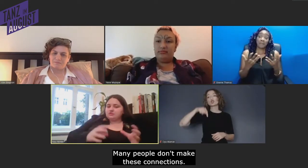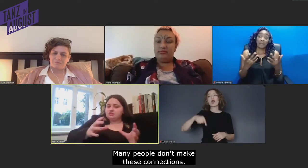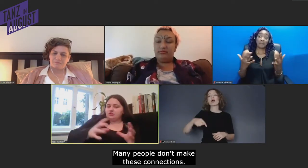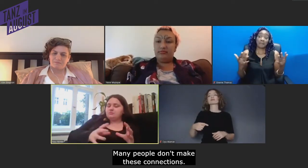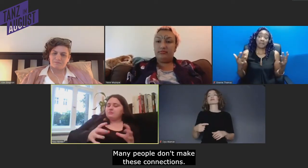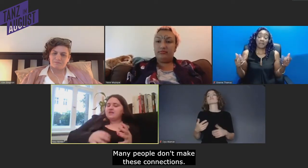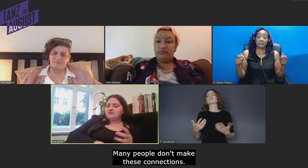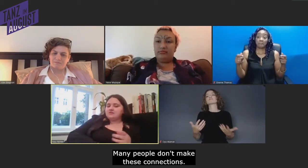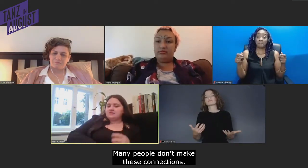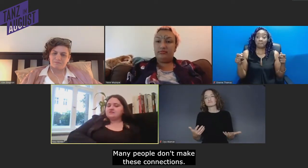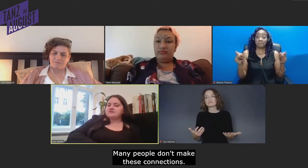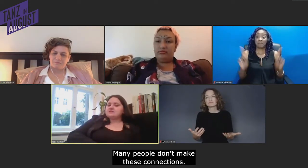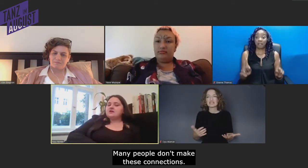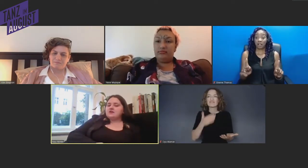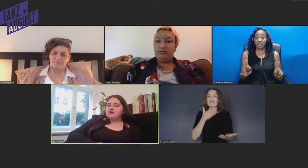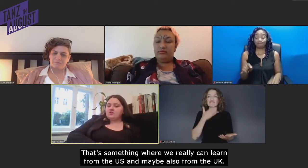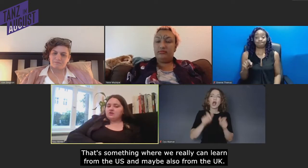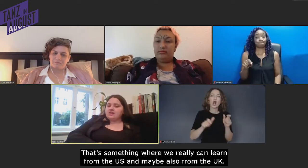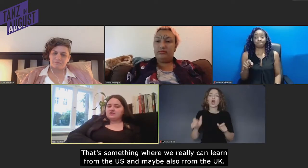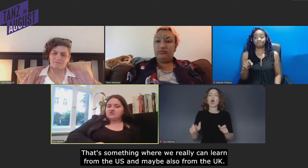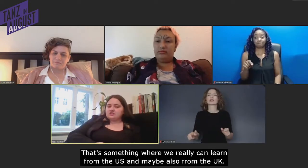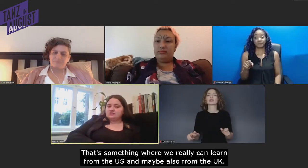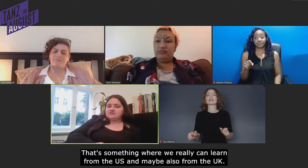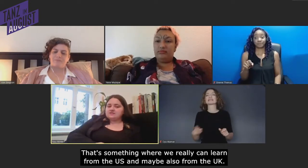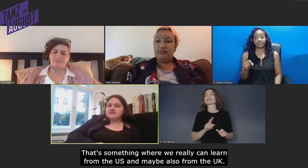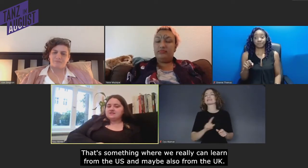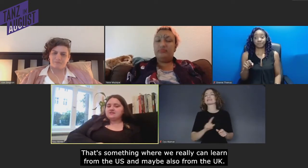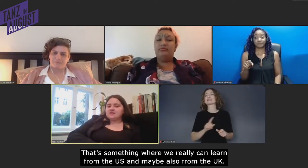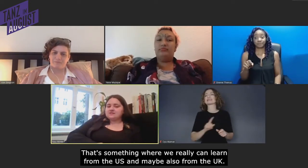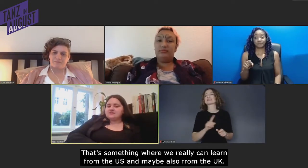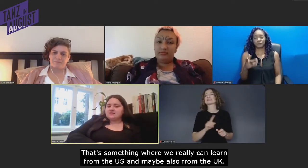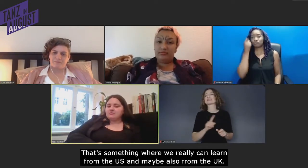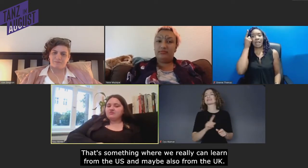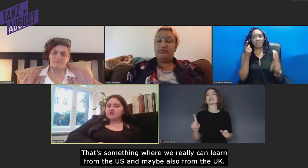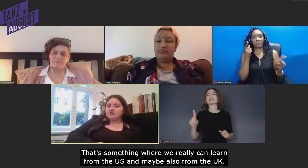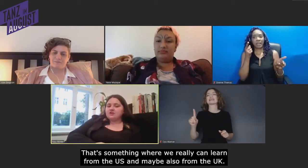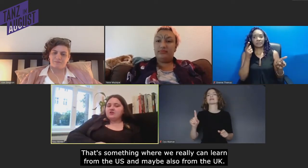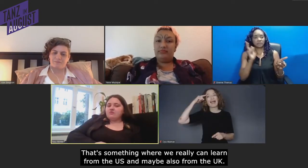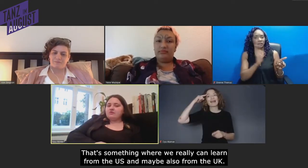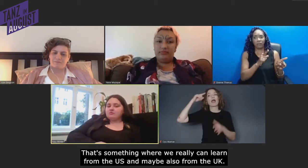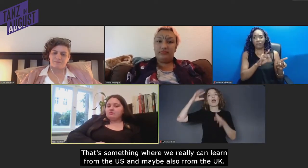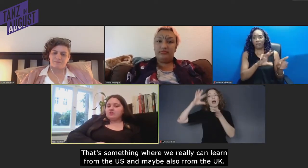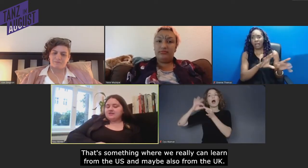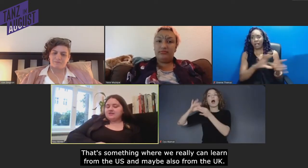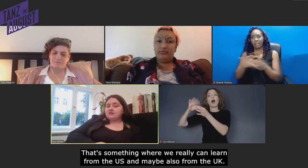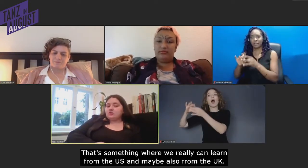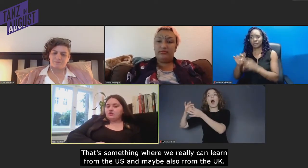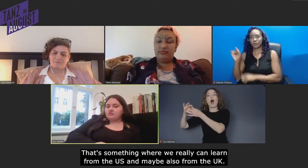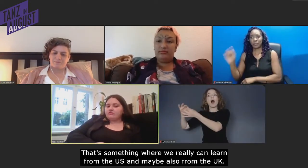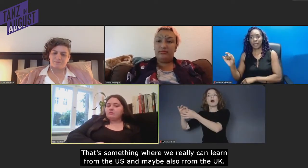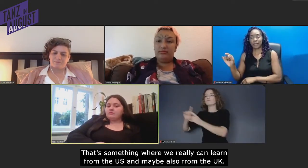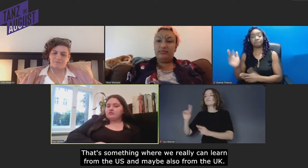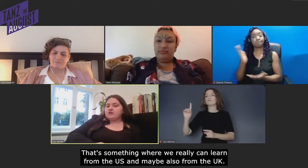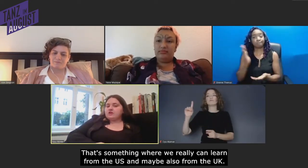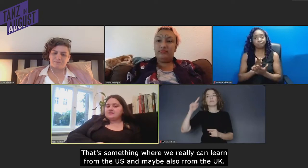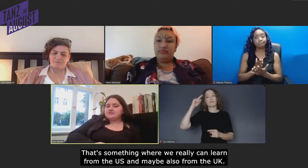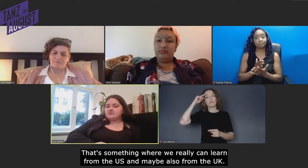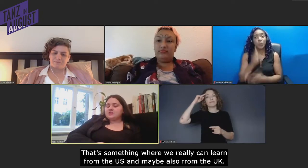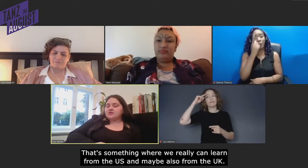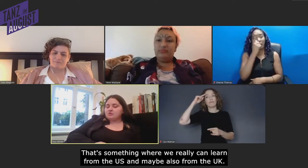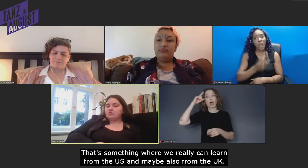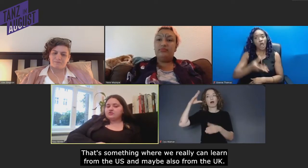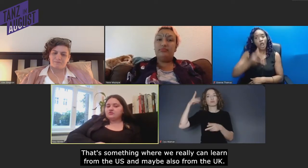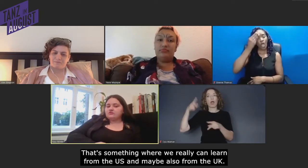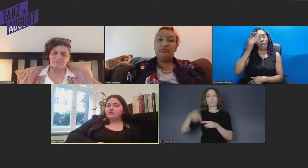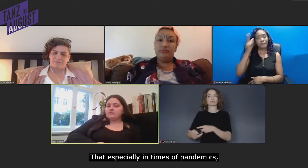people don't make these connections. I think that's something where we really can learn from the US and